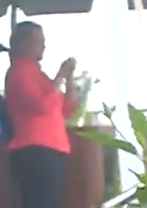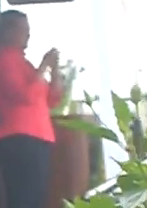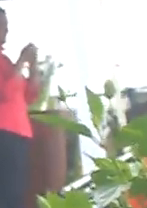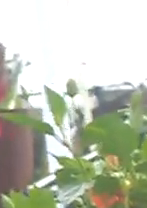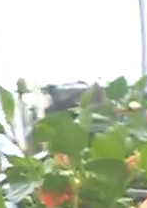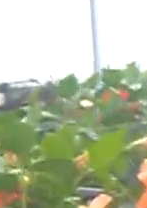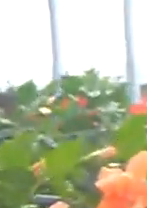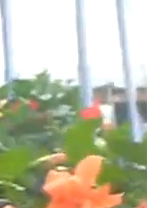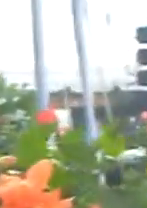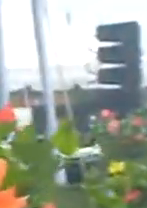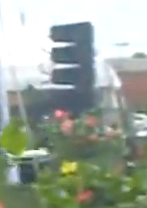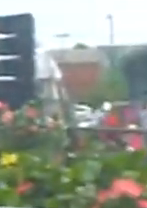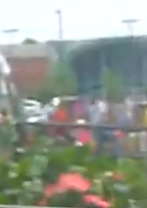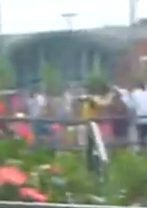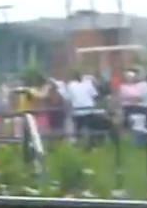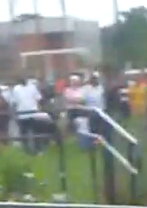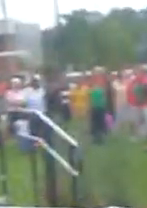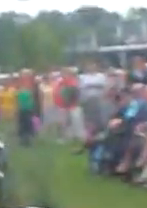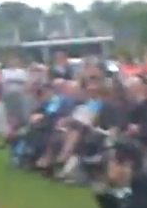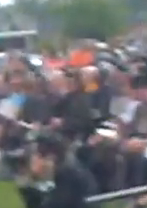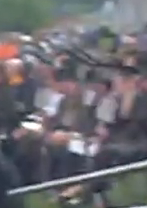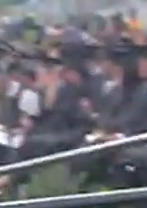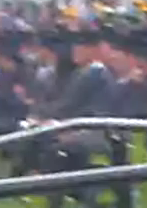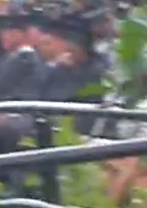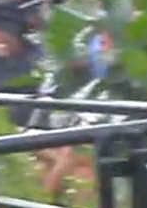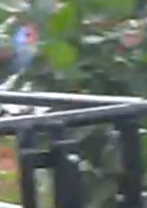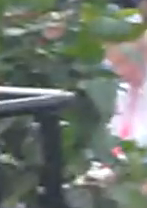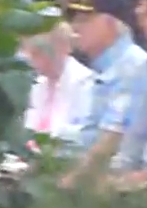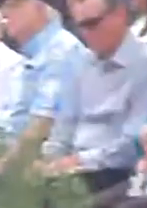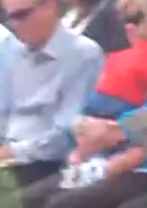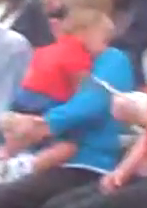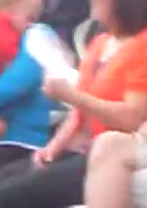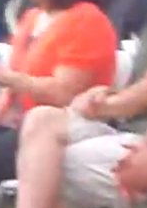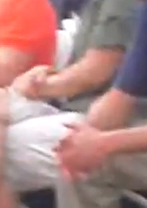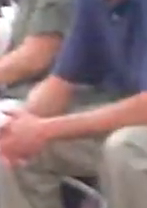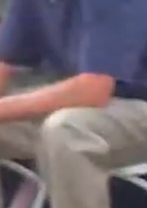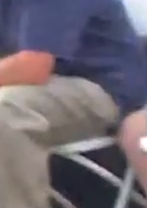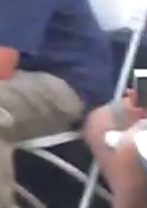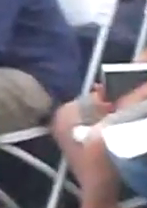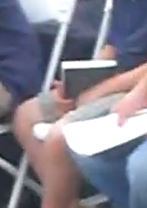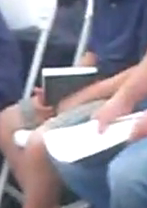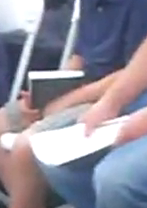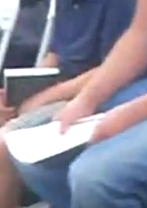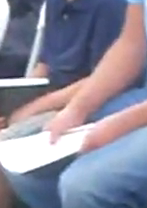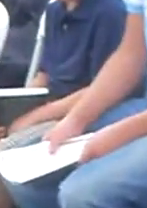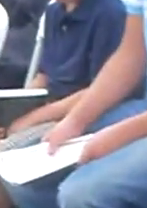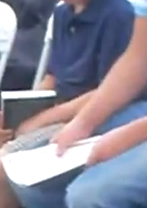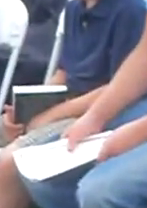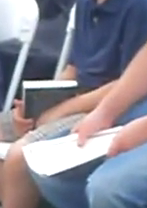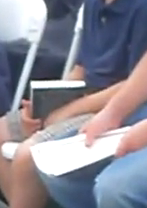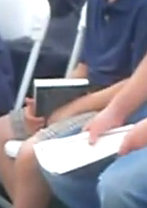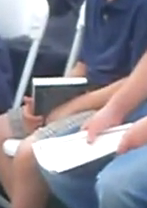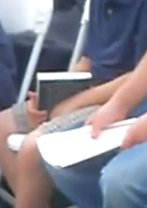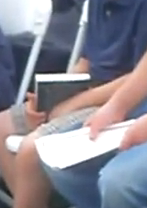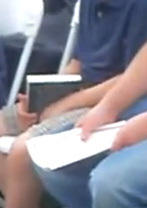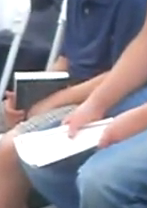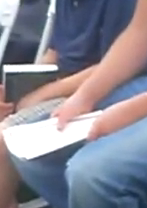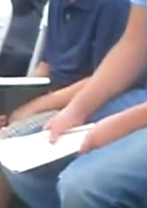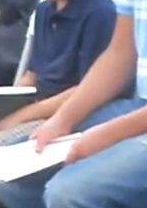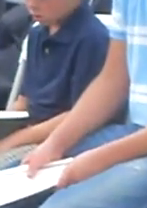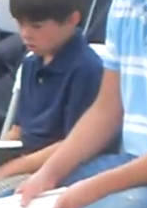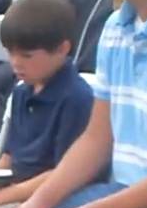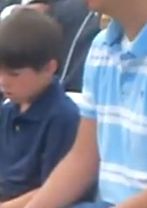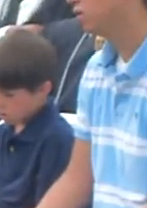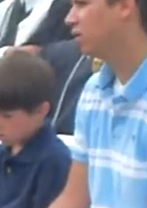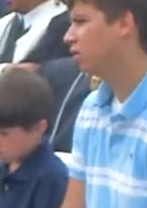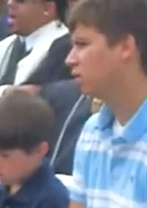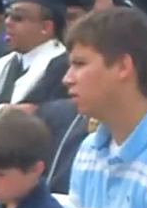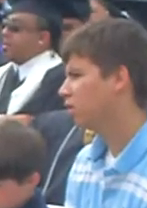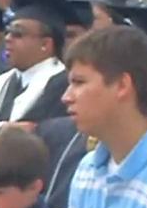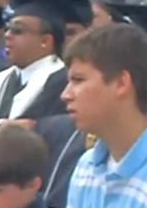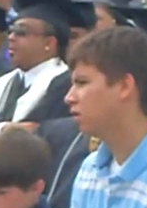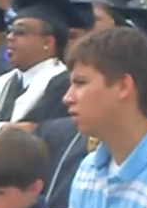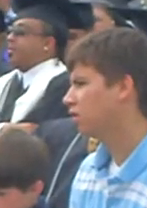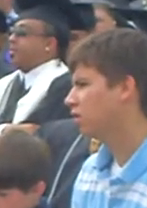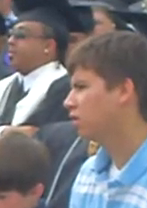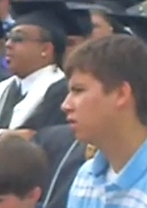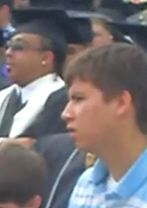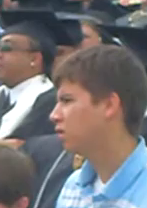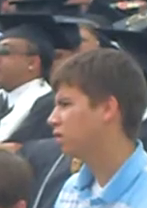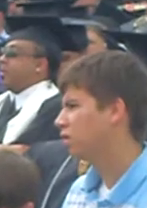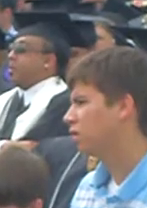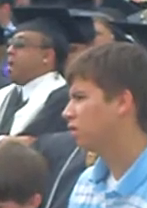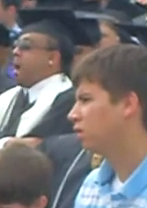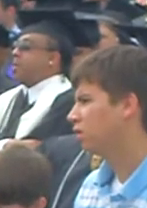don't be up in the air, go to great lengths, and last but not least, spread your wings and fly. You're lucky